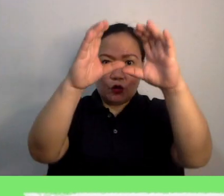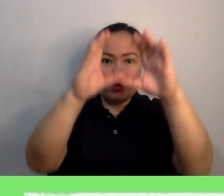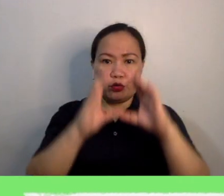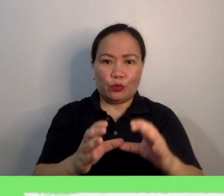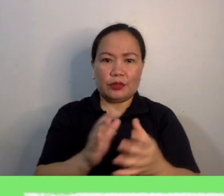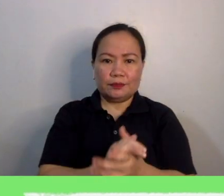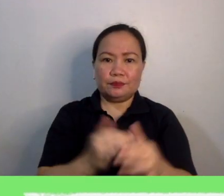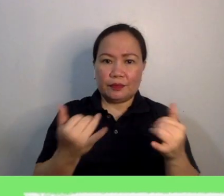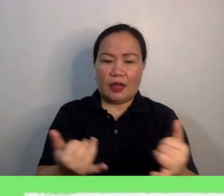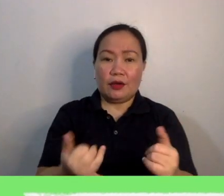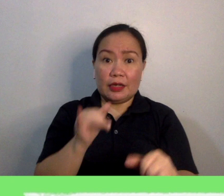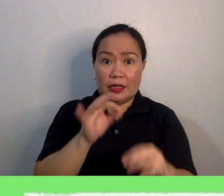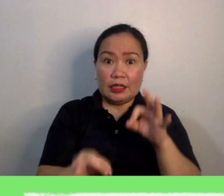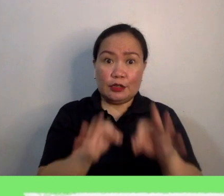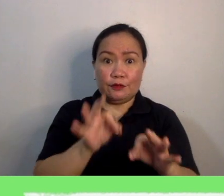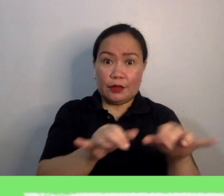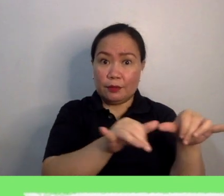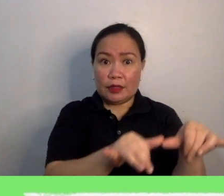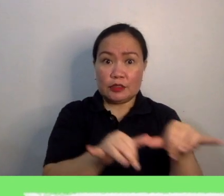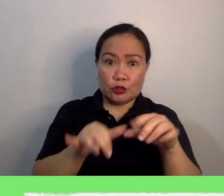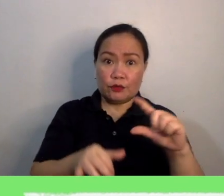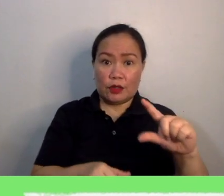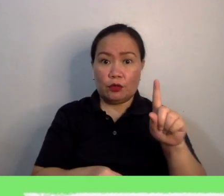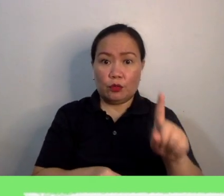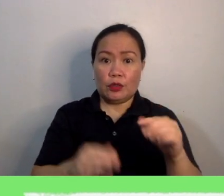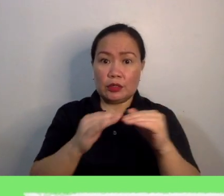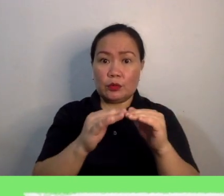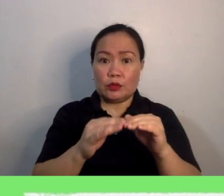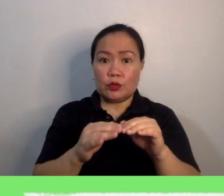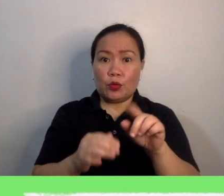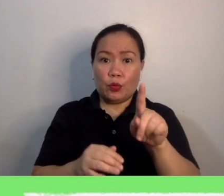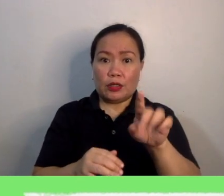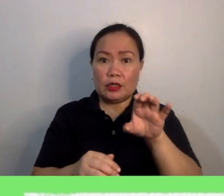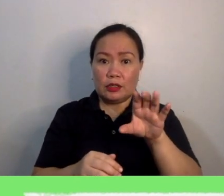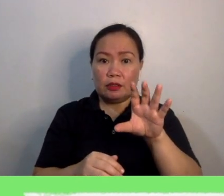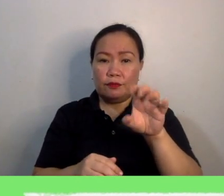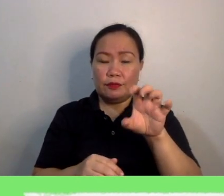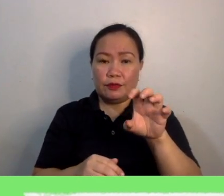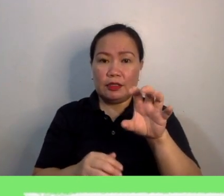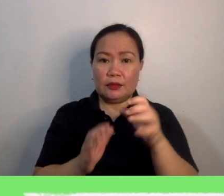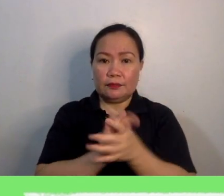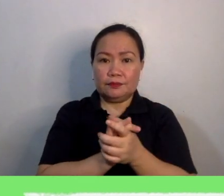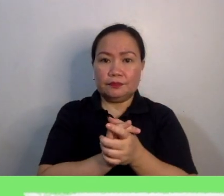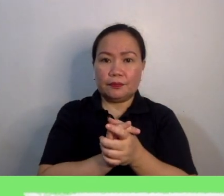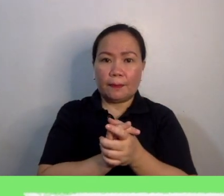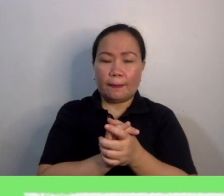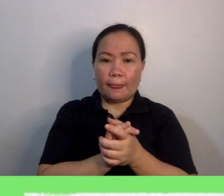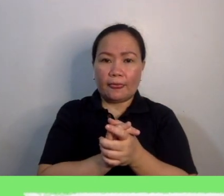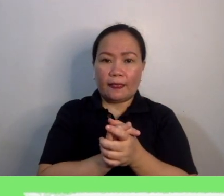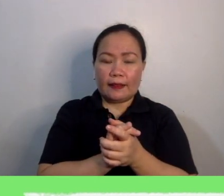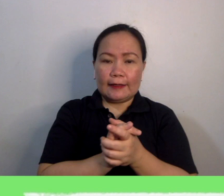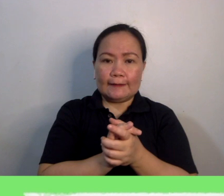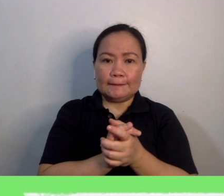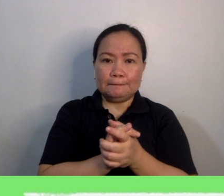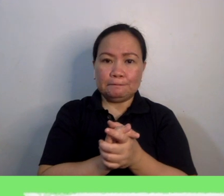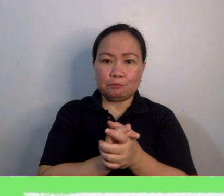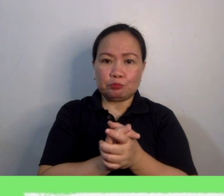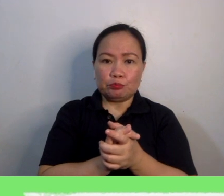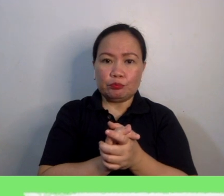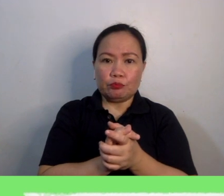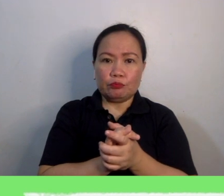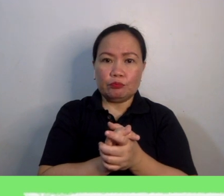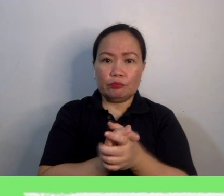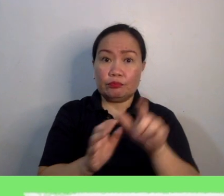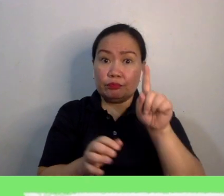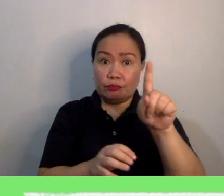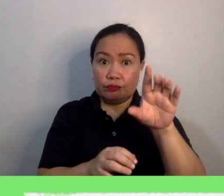if the measure of angle 1 is equal to 115, so be given yon na ang measure ng